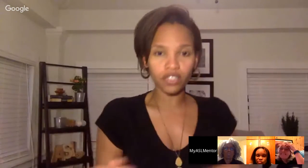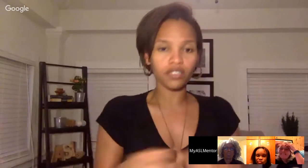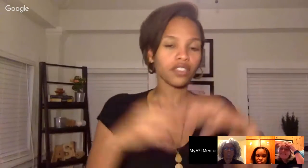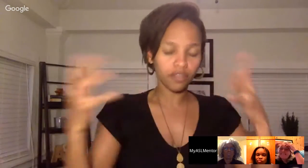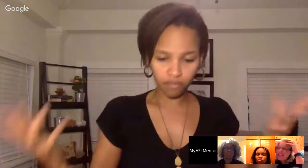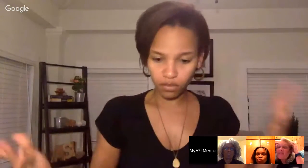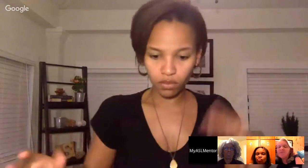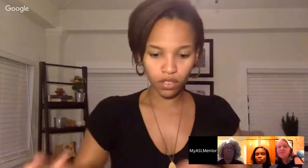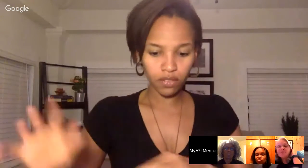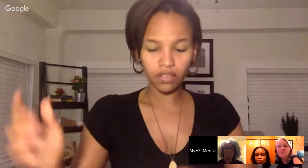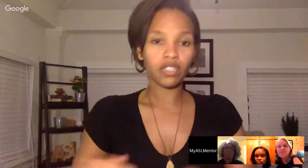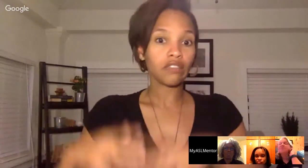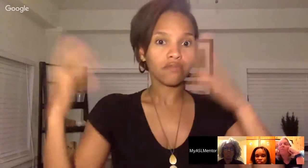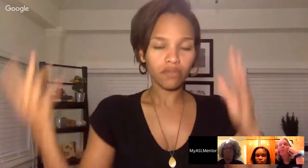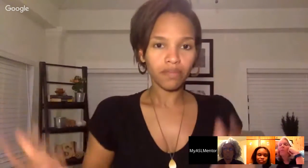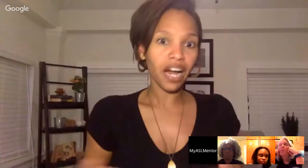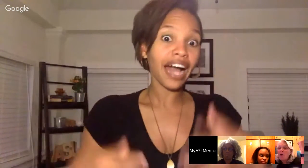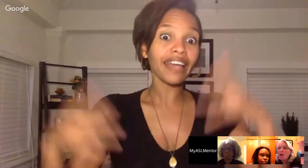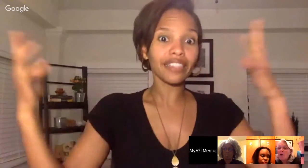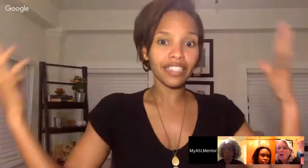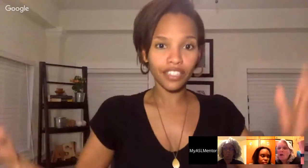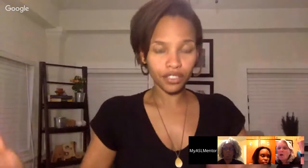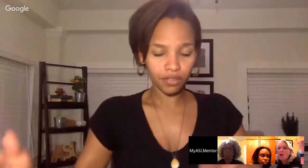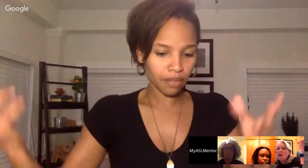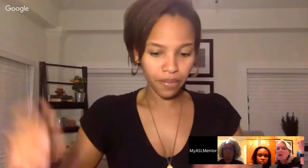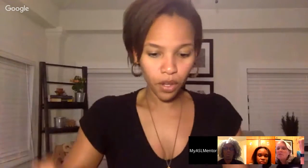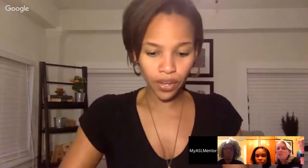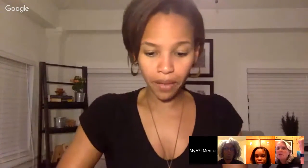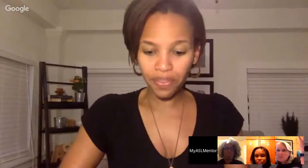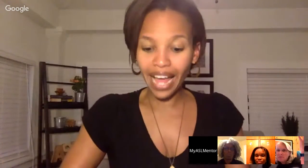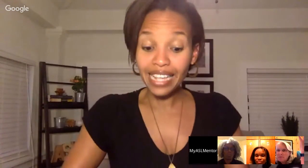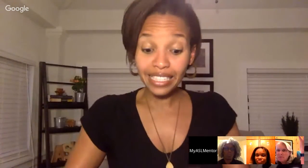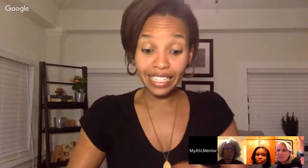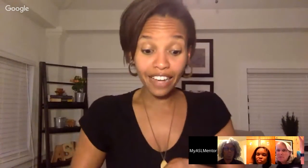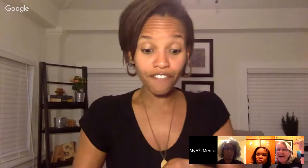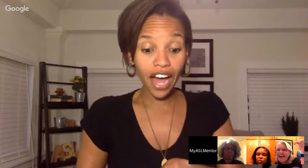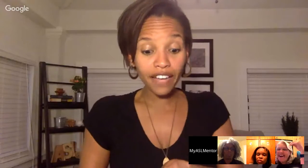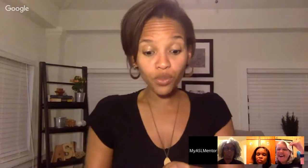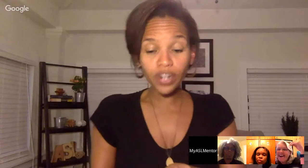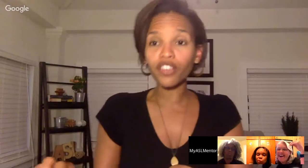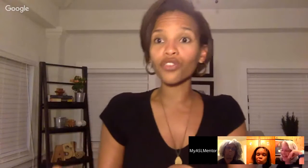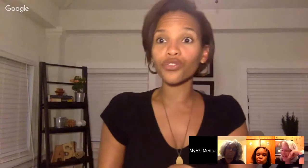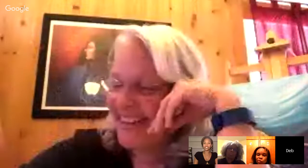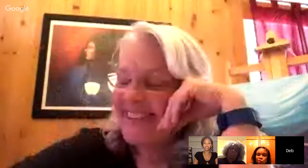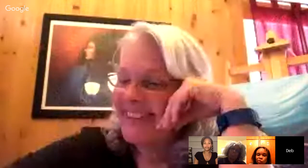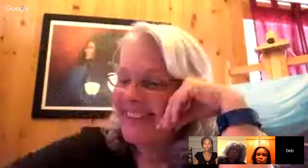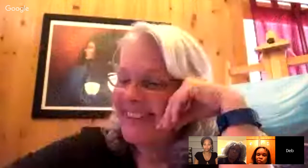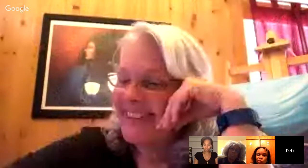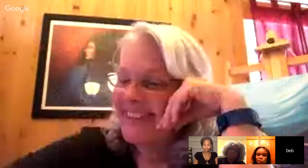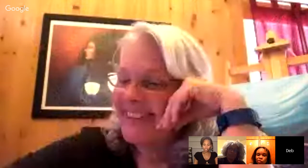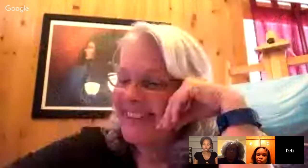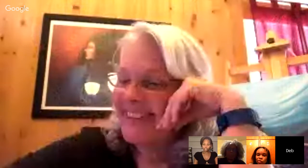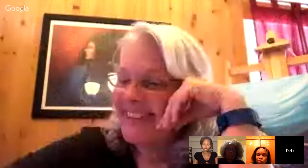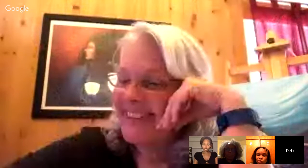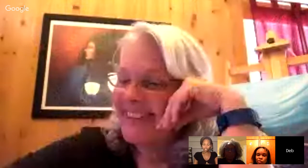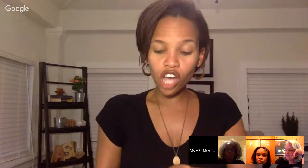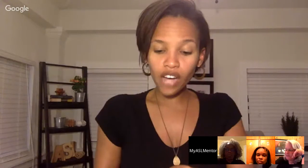or highly or okay. Lastly, at 5:23, she's